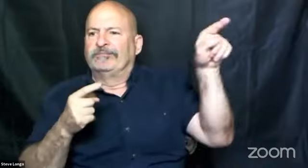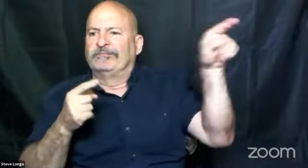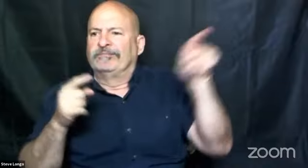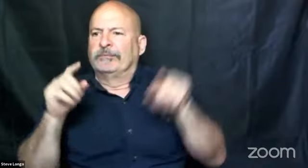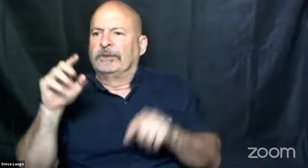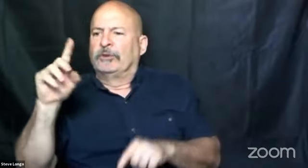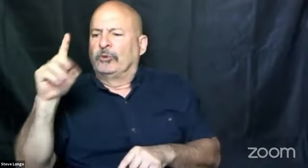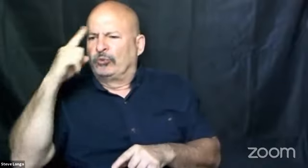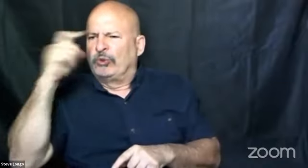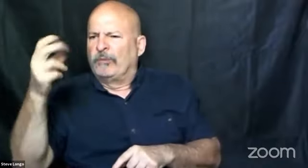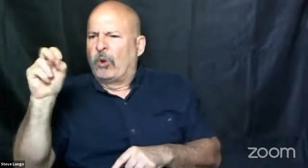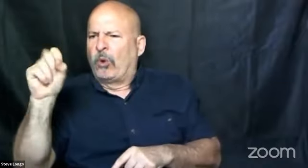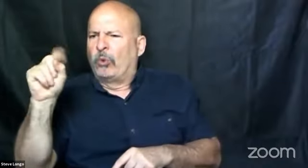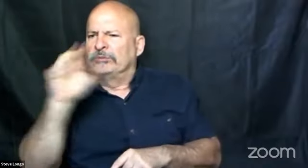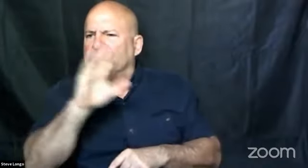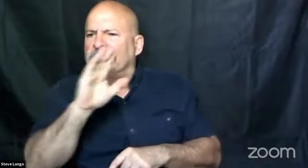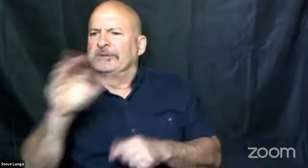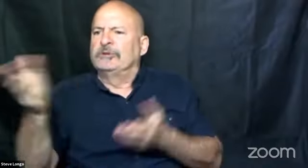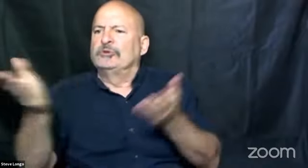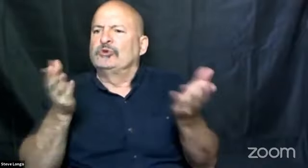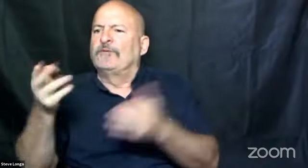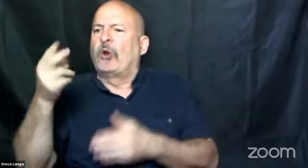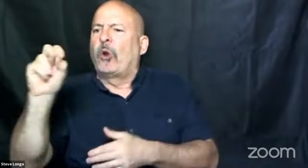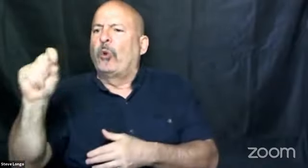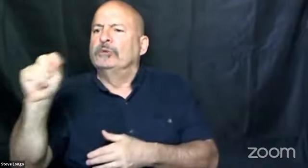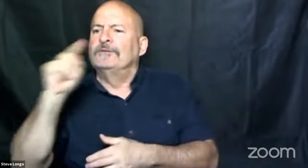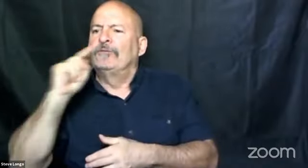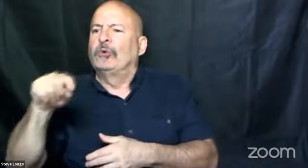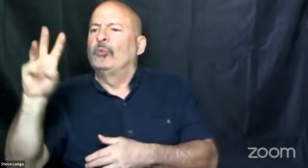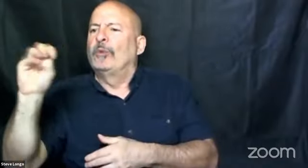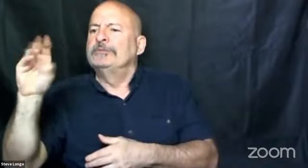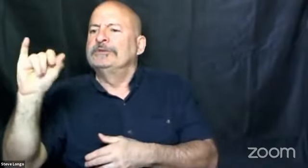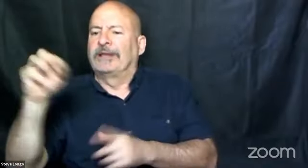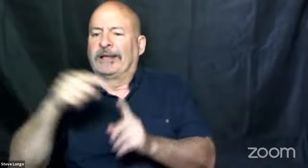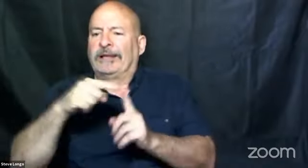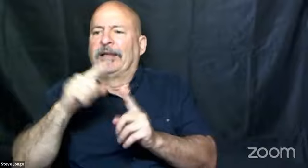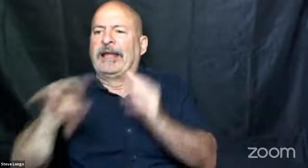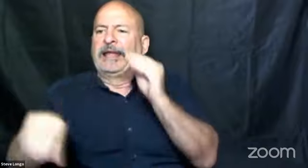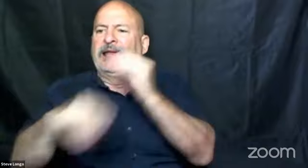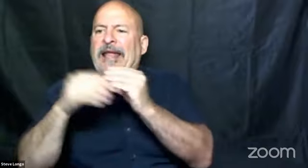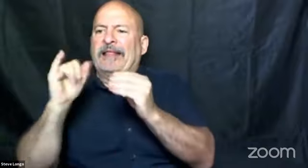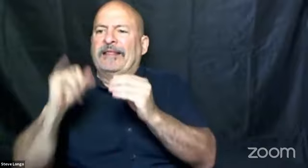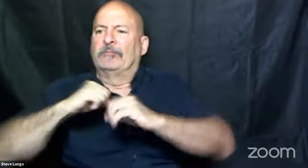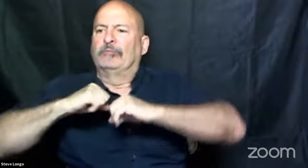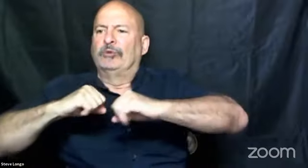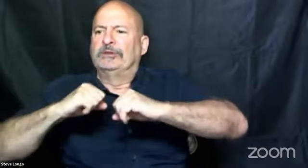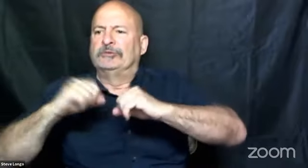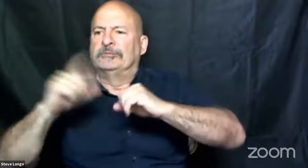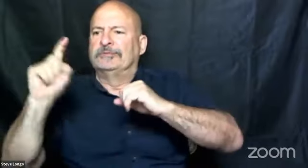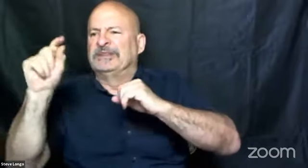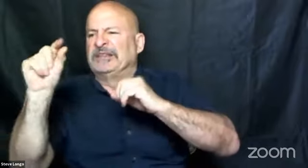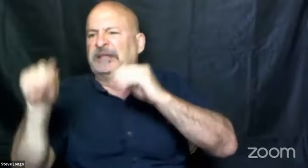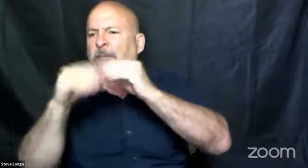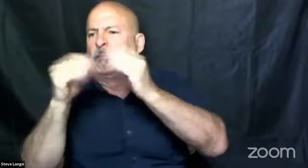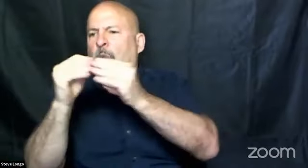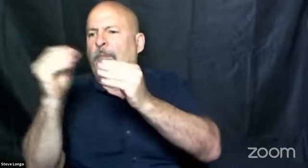And so there was a decision that was made to move the server host to a different website, to add a